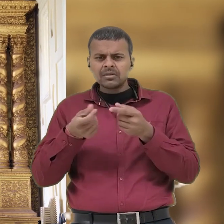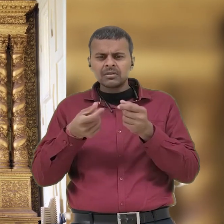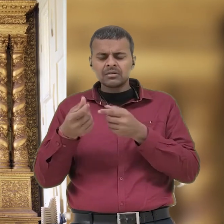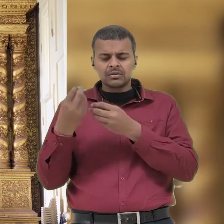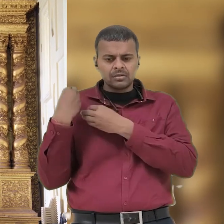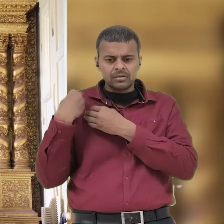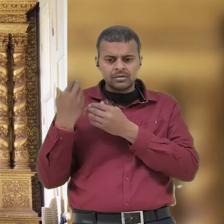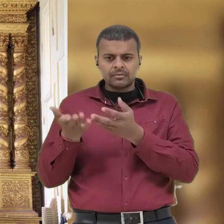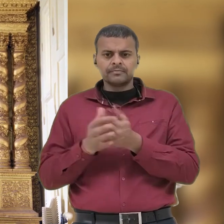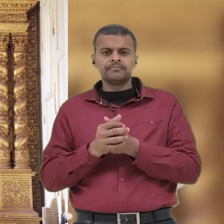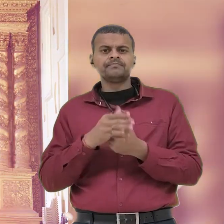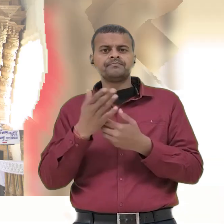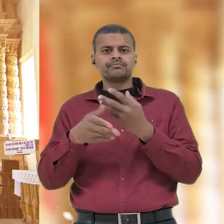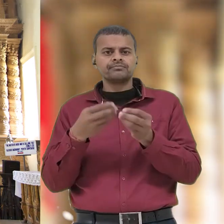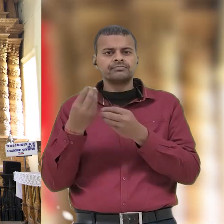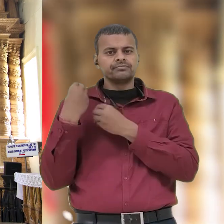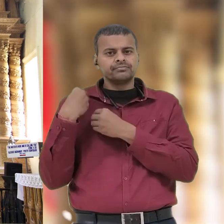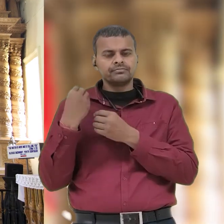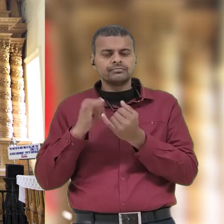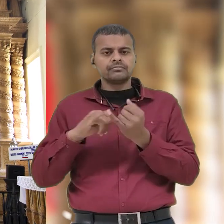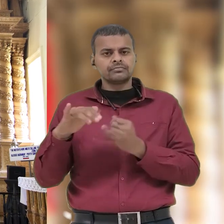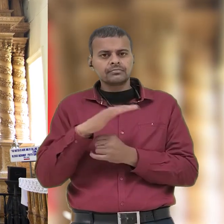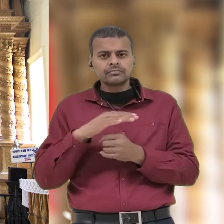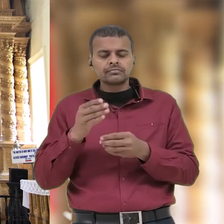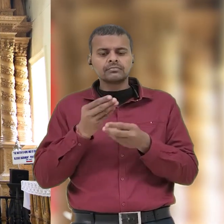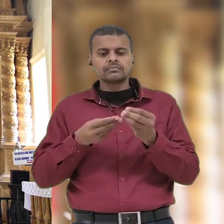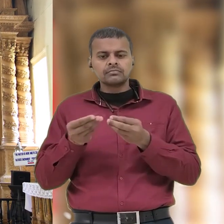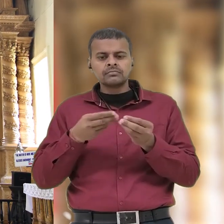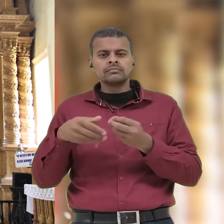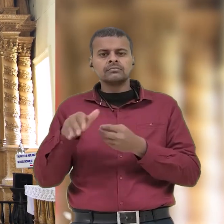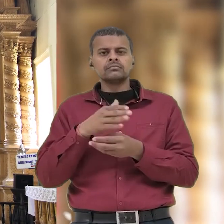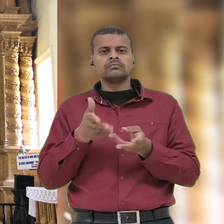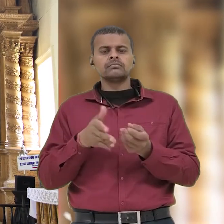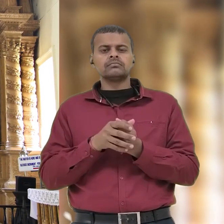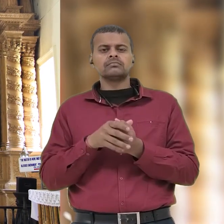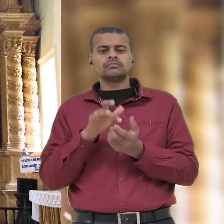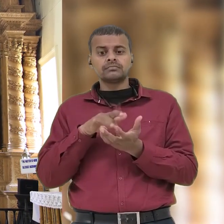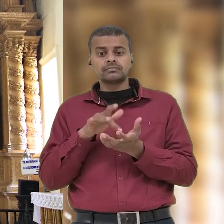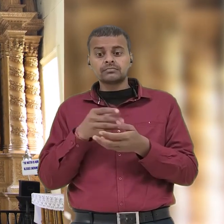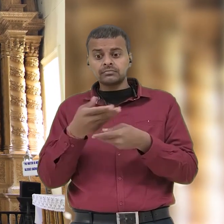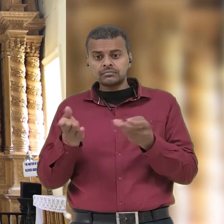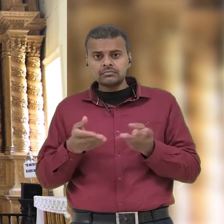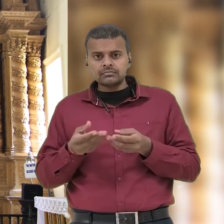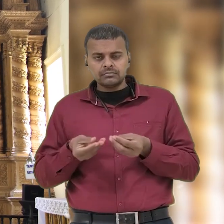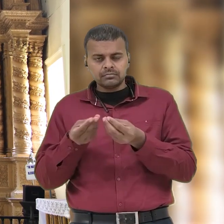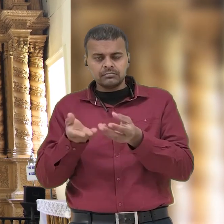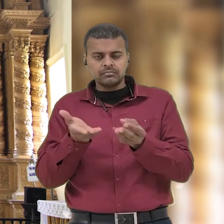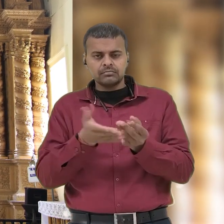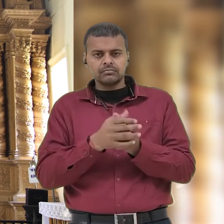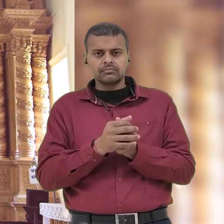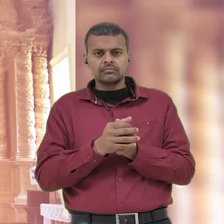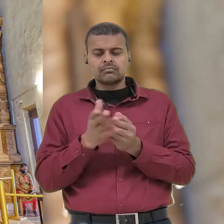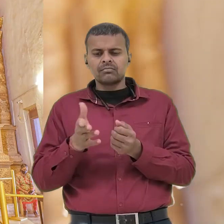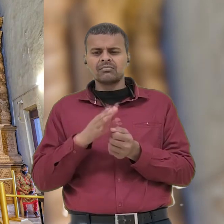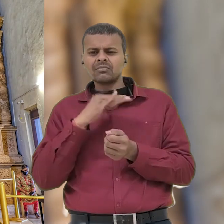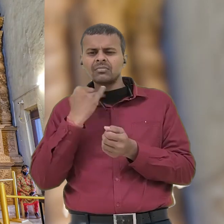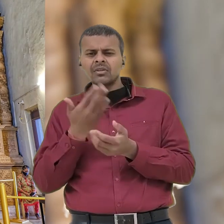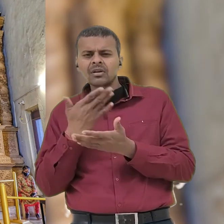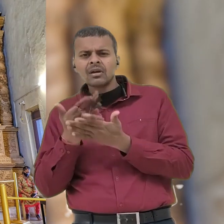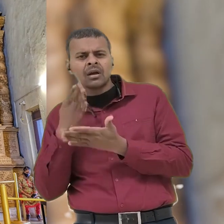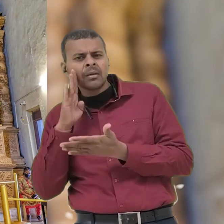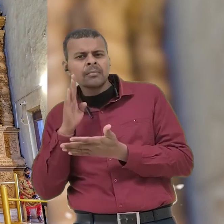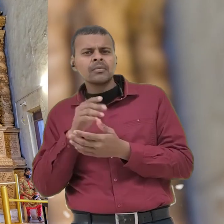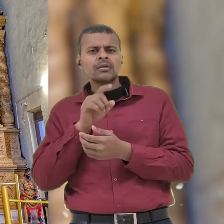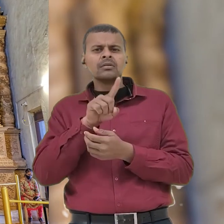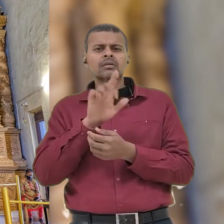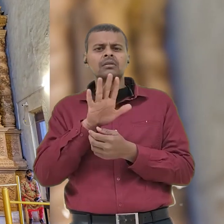medallion on which is inscribed IHS. On the northern side is the chapel of the Blessed Sacrament. The